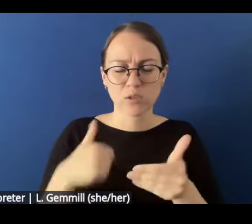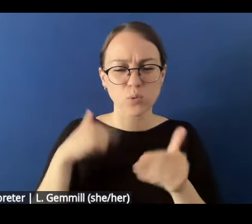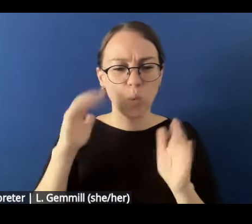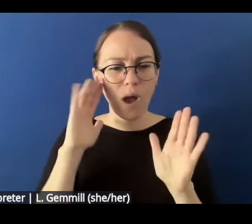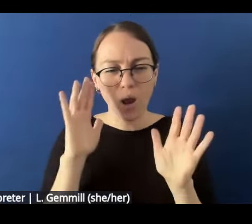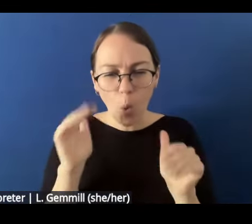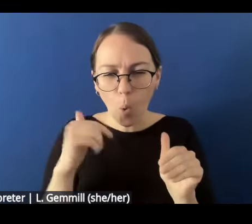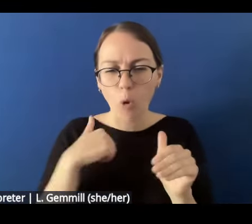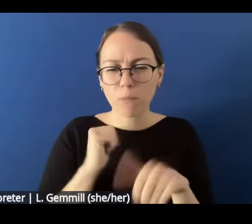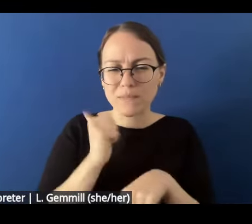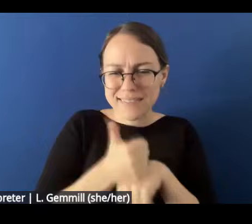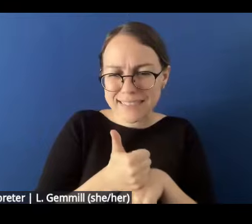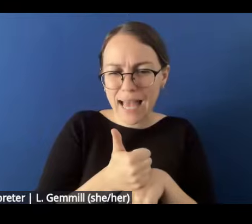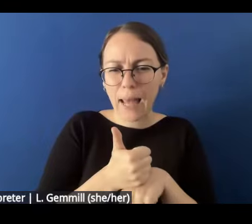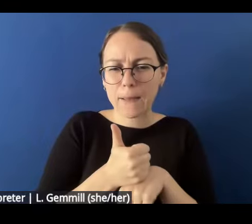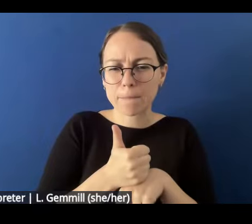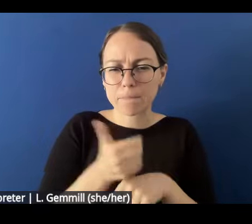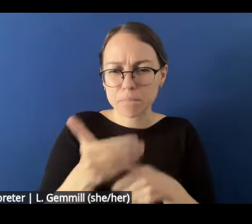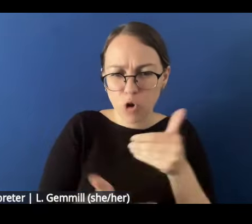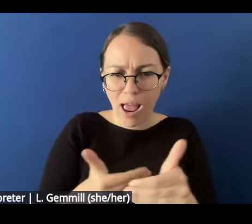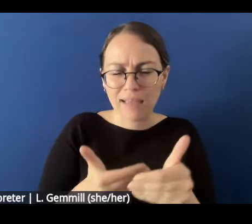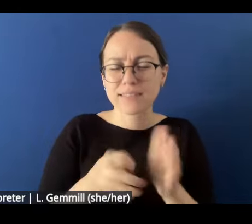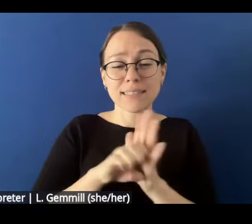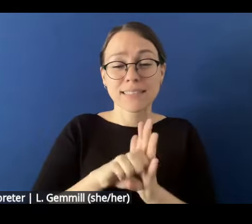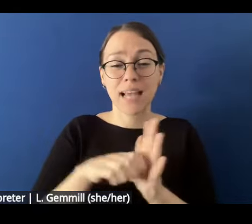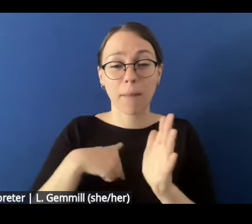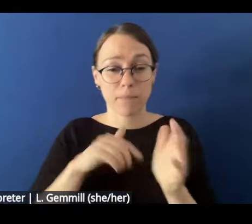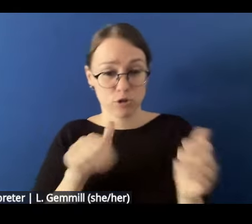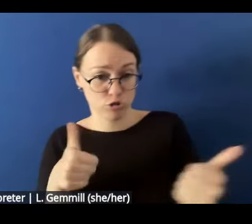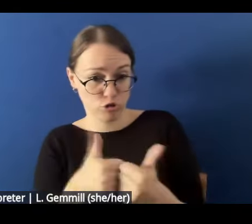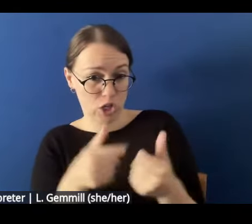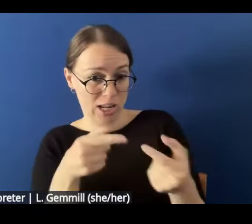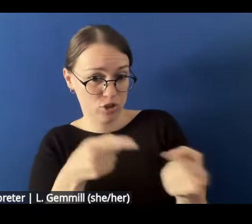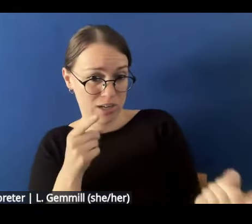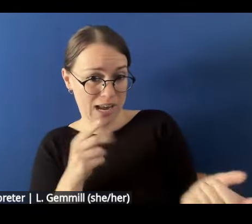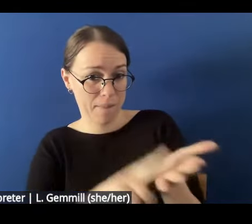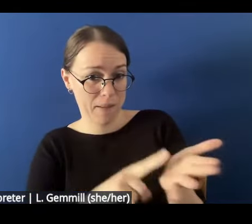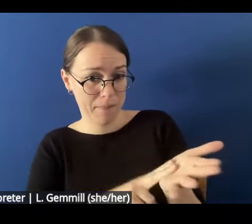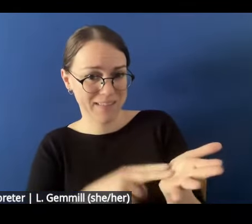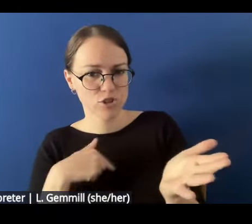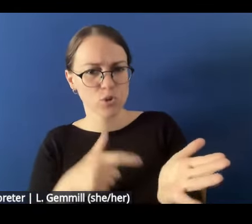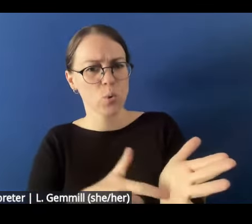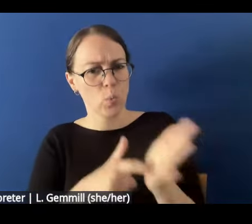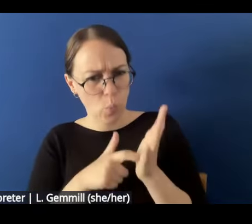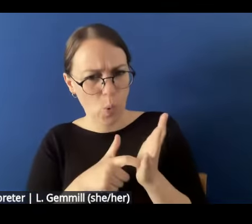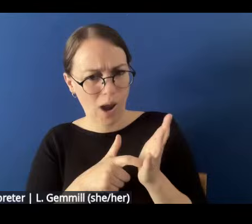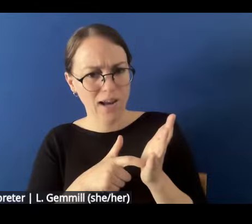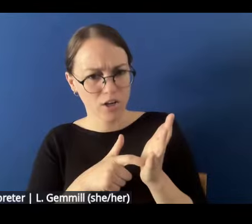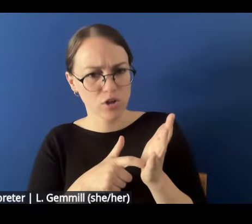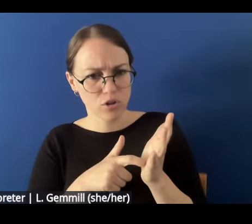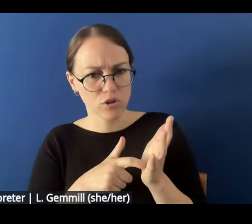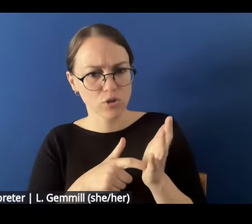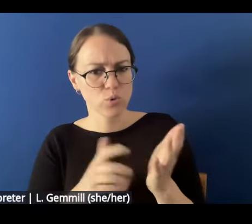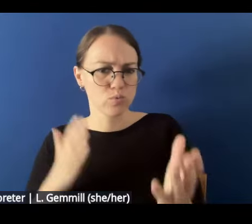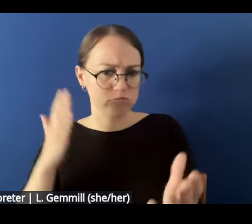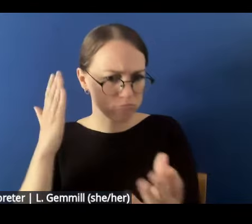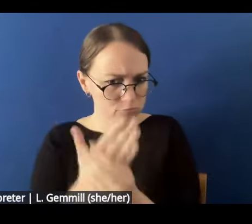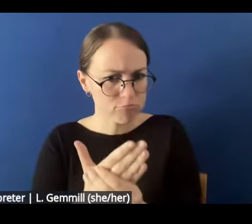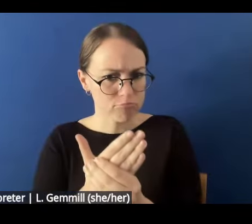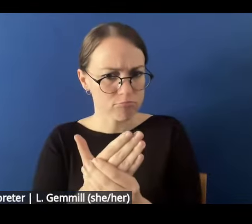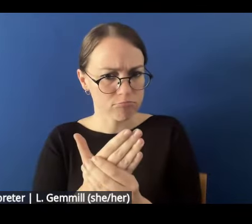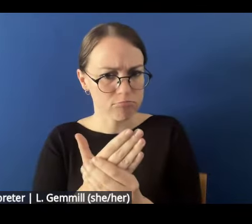I'm challenging a nominating petition, I am required to serve that challenge contemporaneously with filing it on